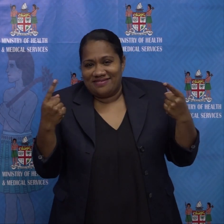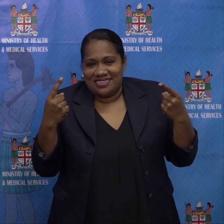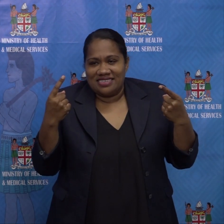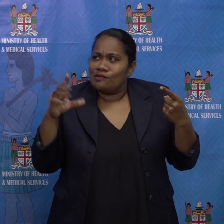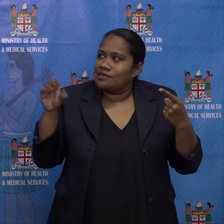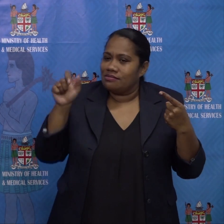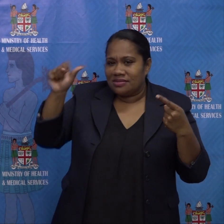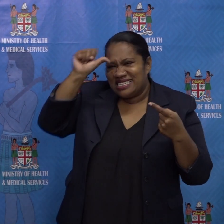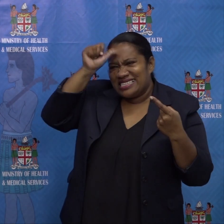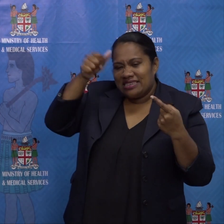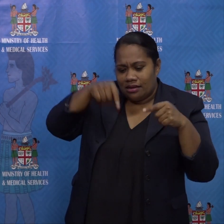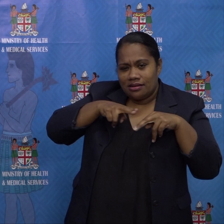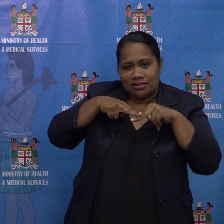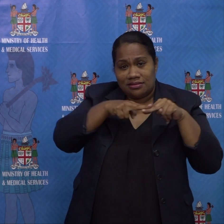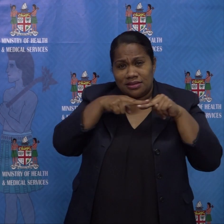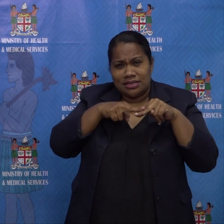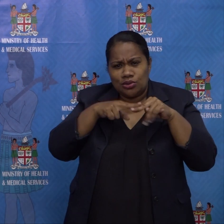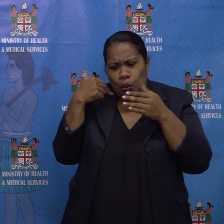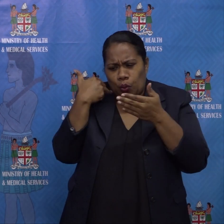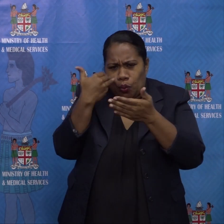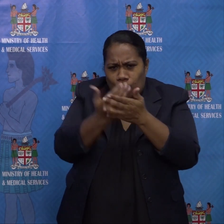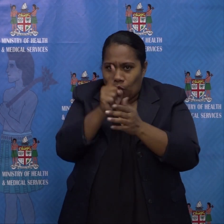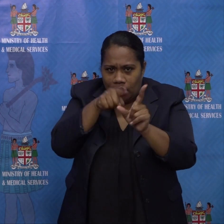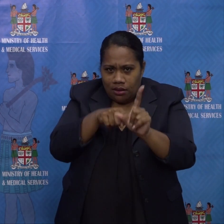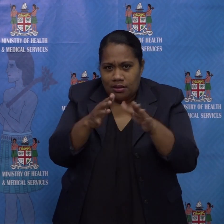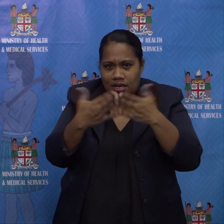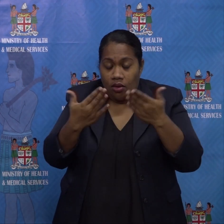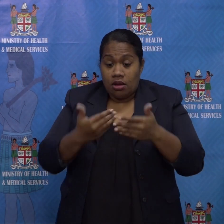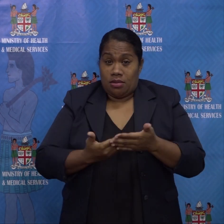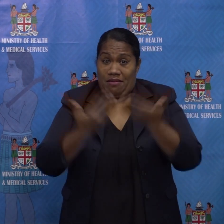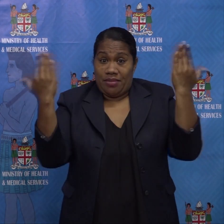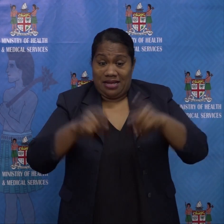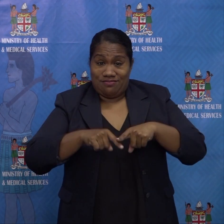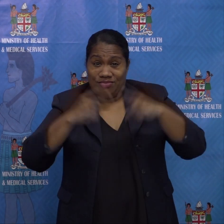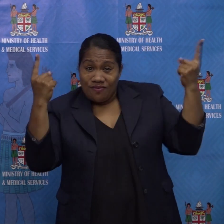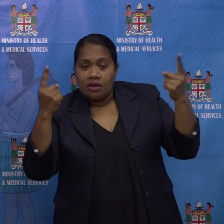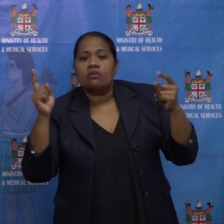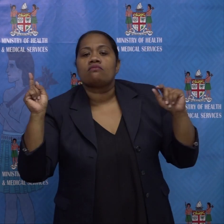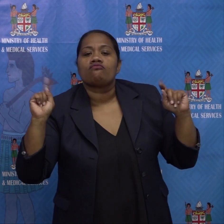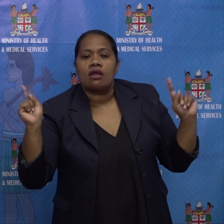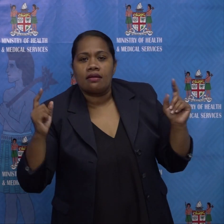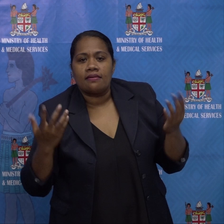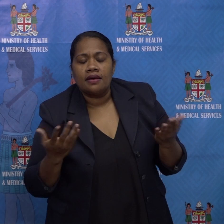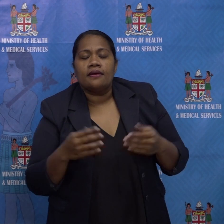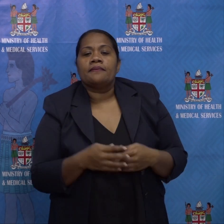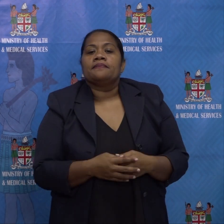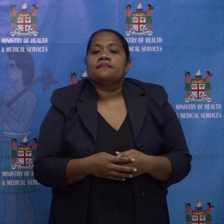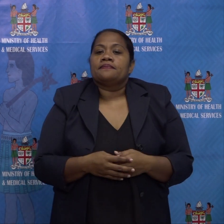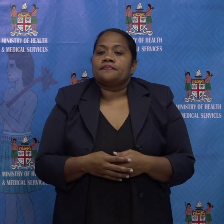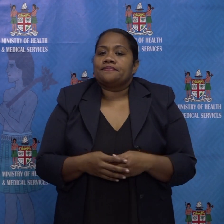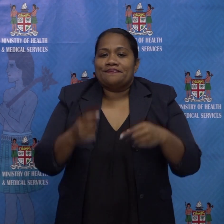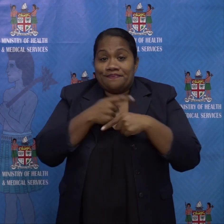from India, and we have been for over a year now. The biggest difference, I think, was we